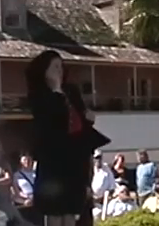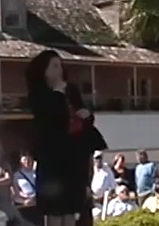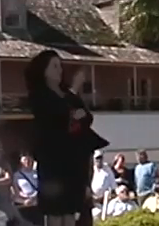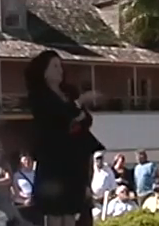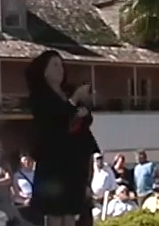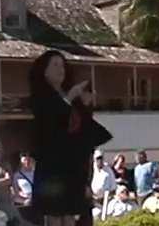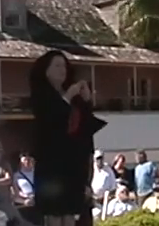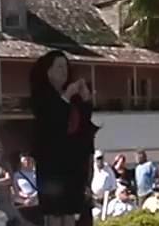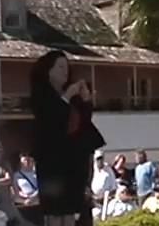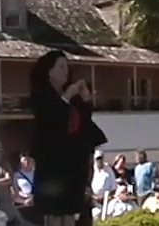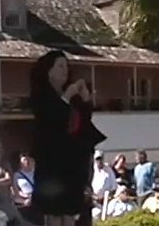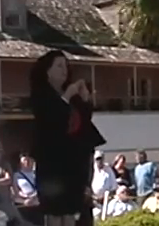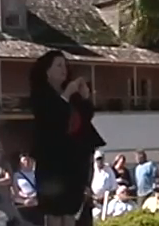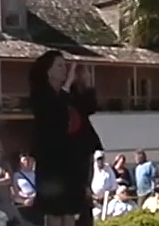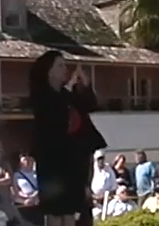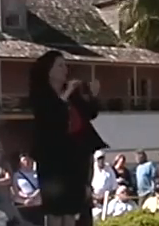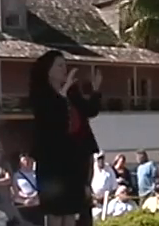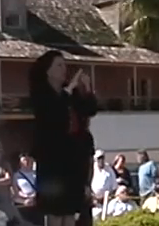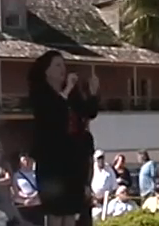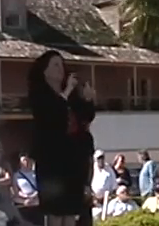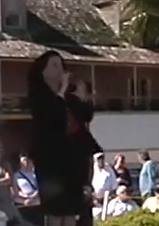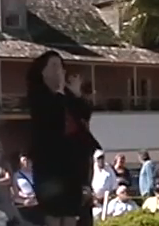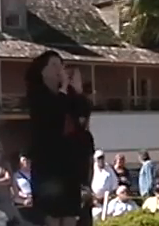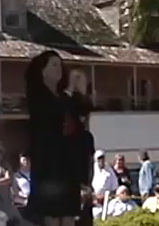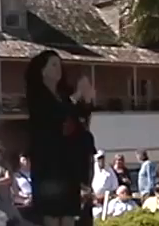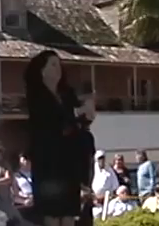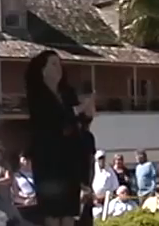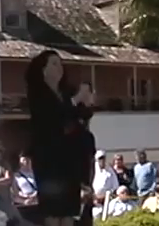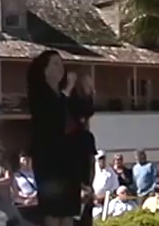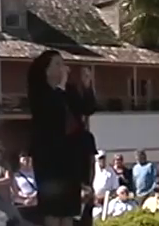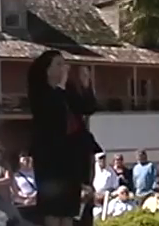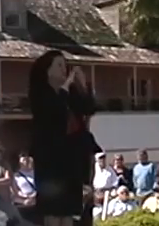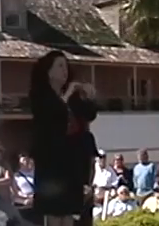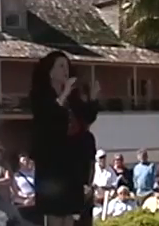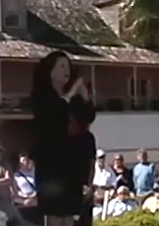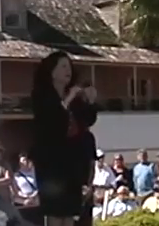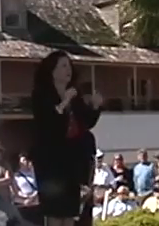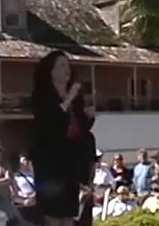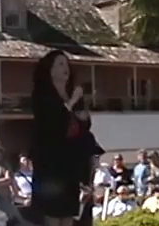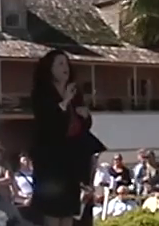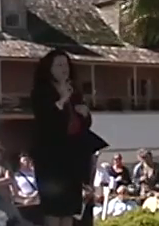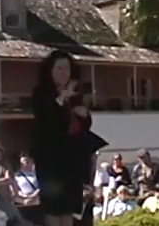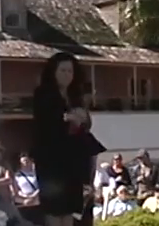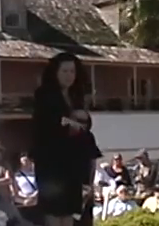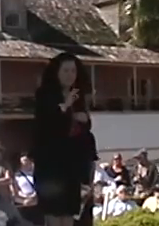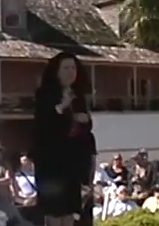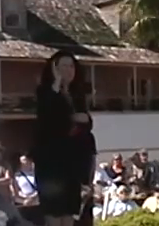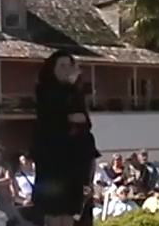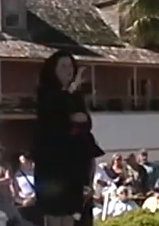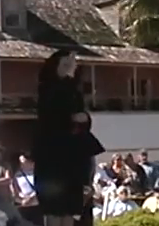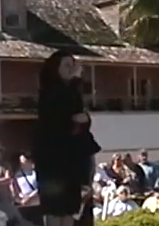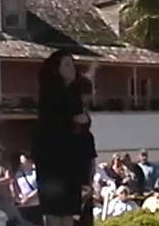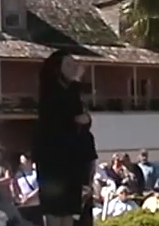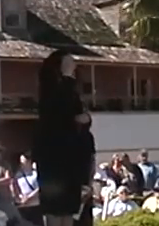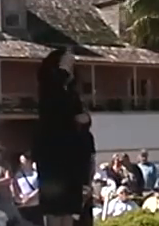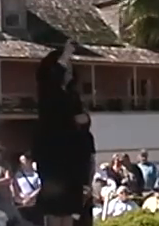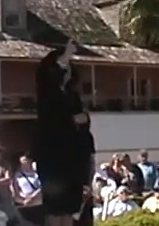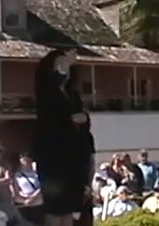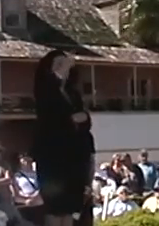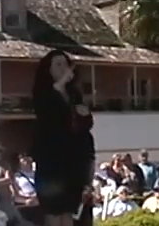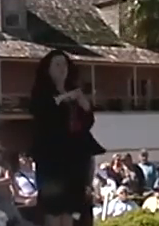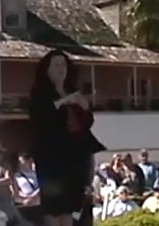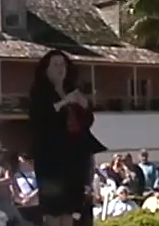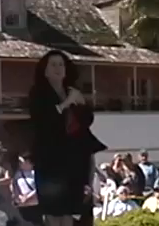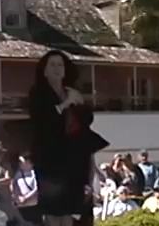brief excerpt of a fascinating story of voyages and discoveries made in search of a dream that, according to